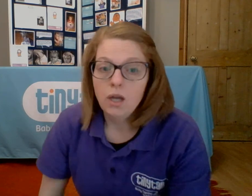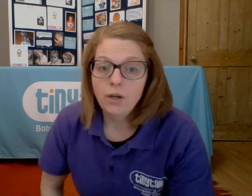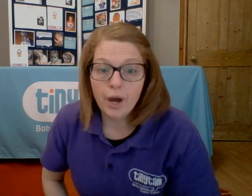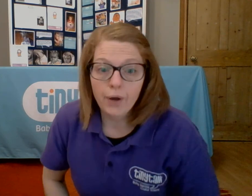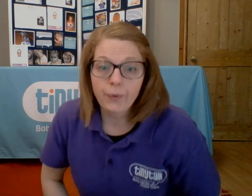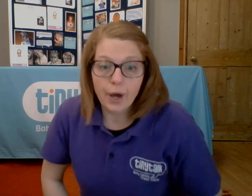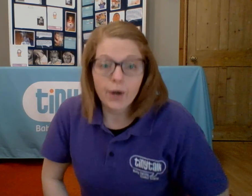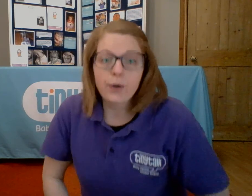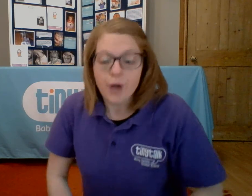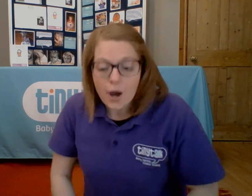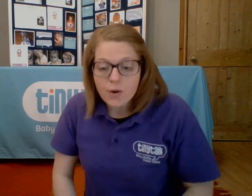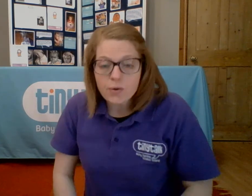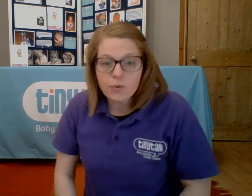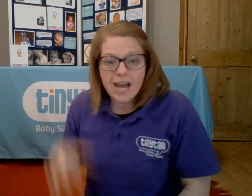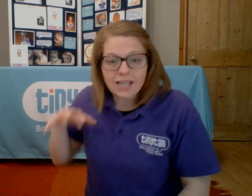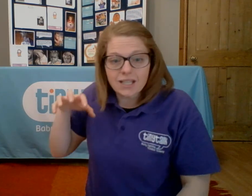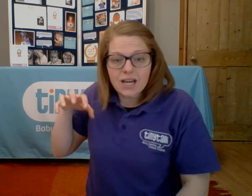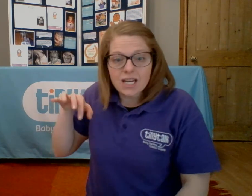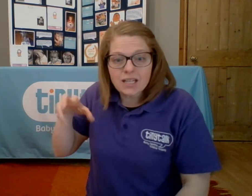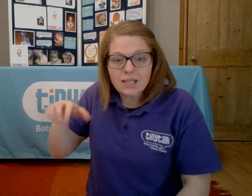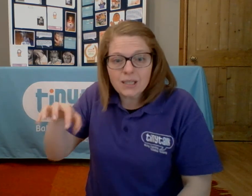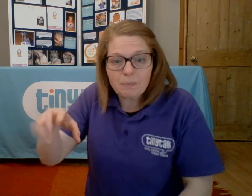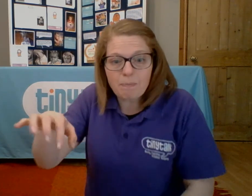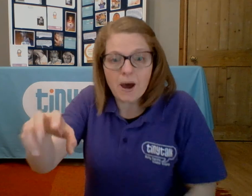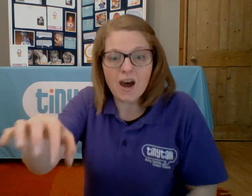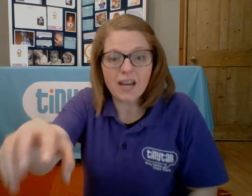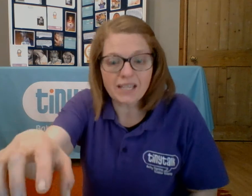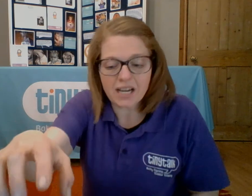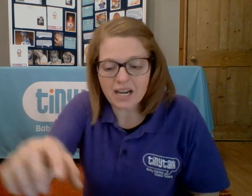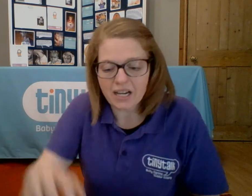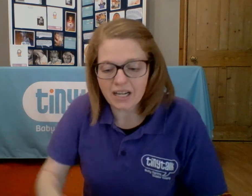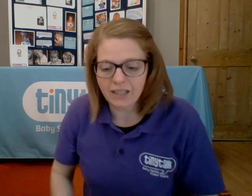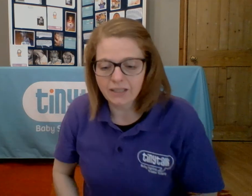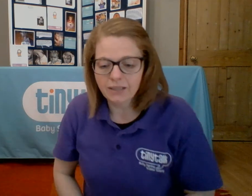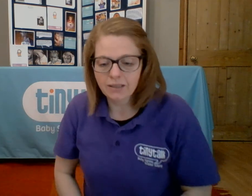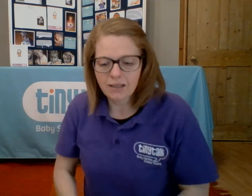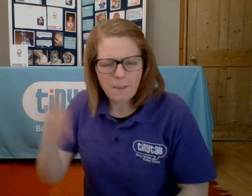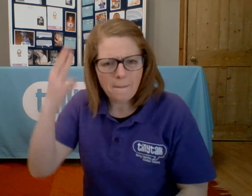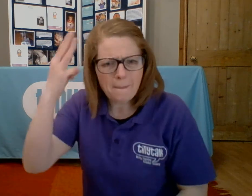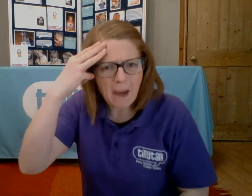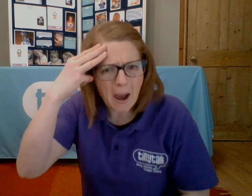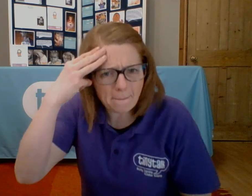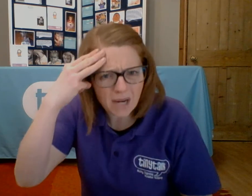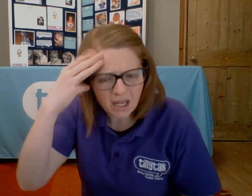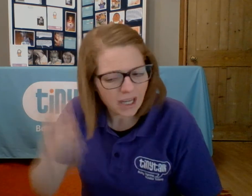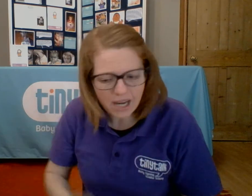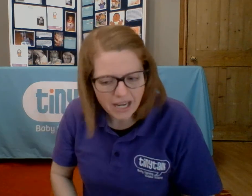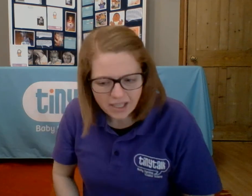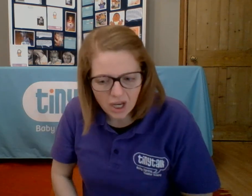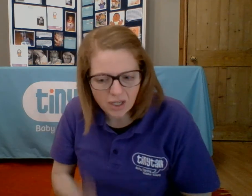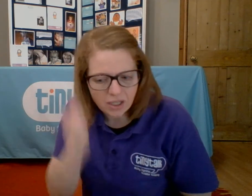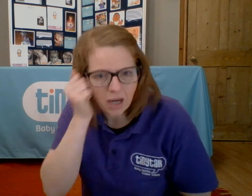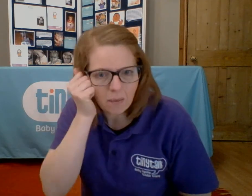No, no, no, that's a spider. Mum isn't